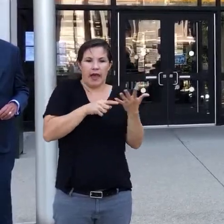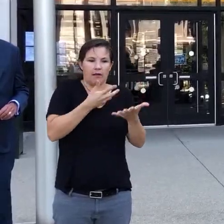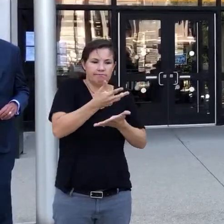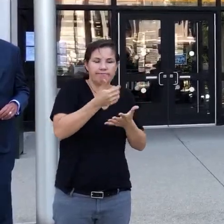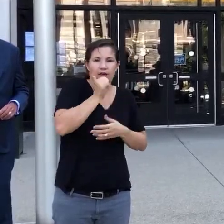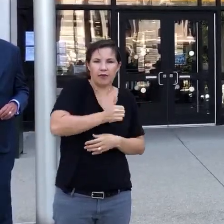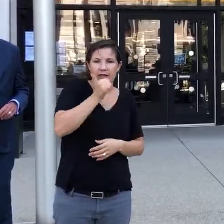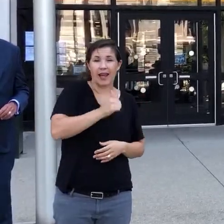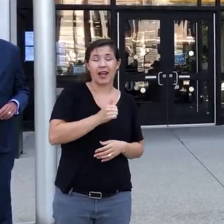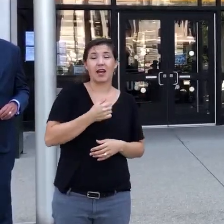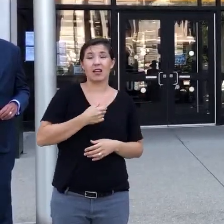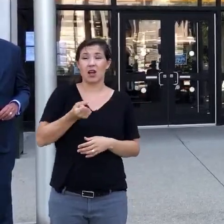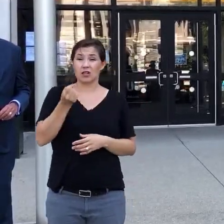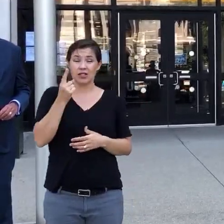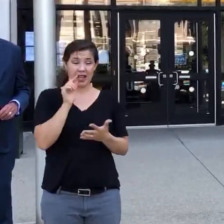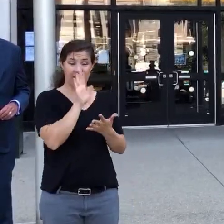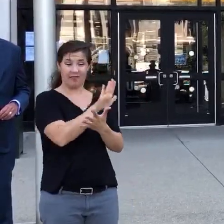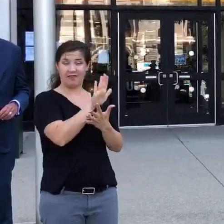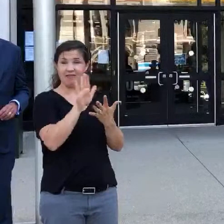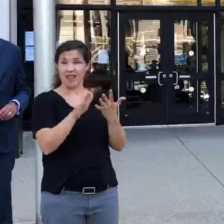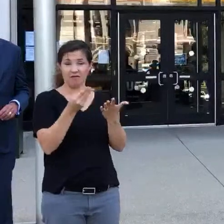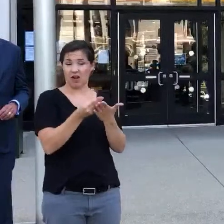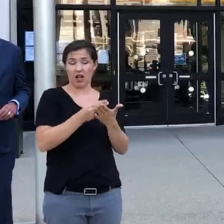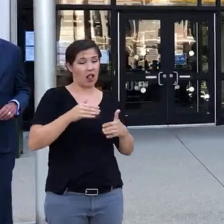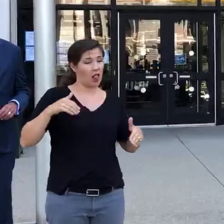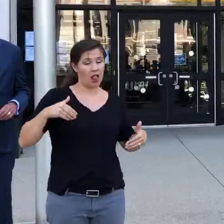how funding has not been cut for those programs.